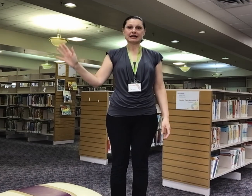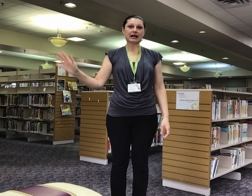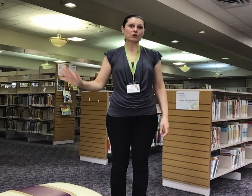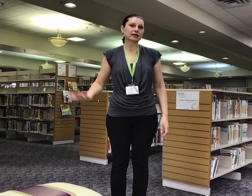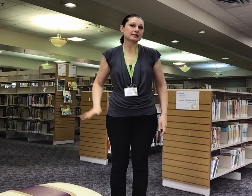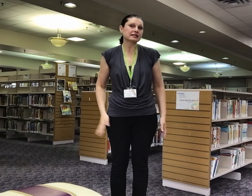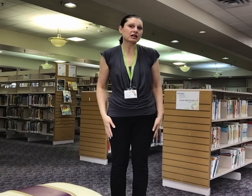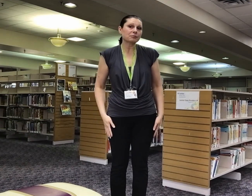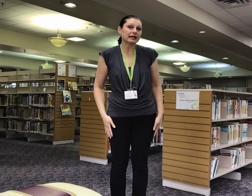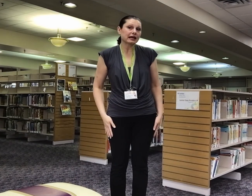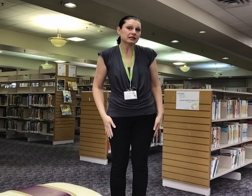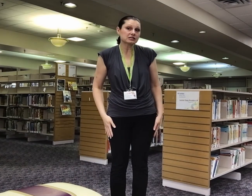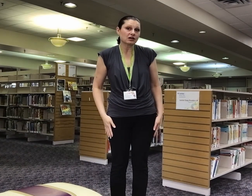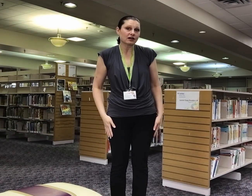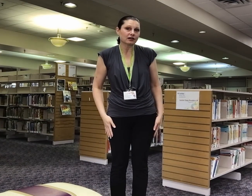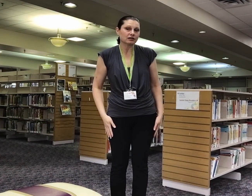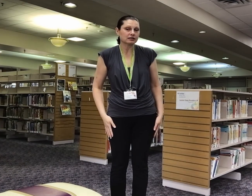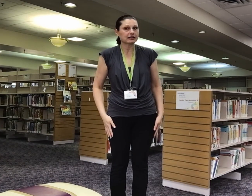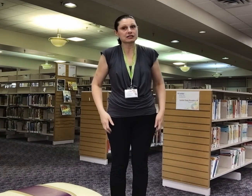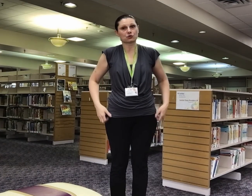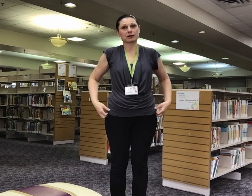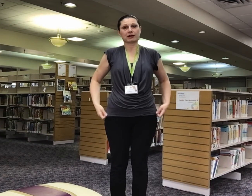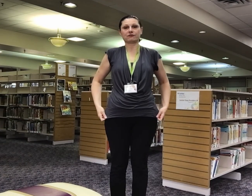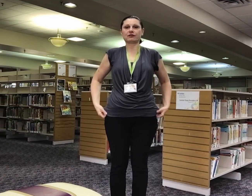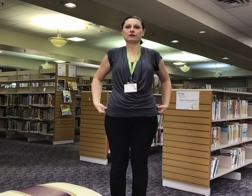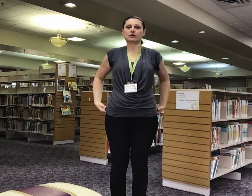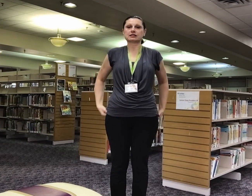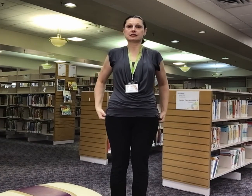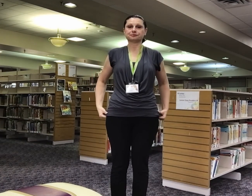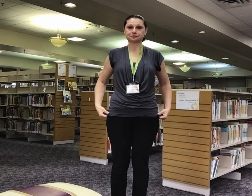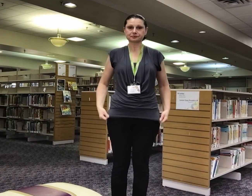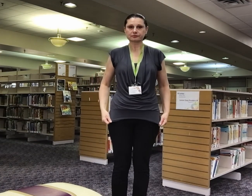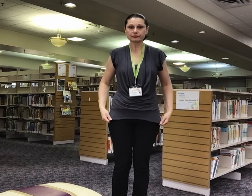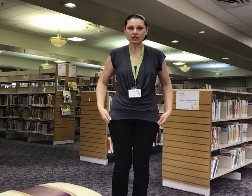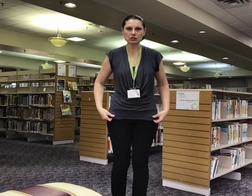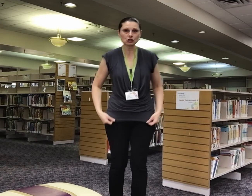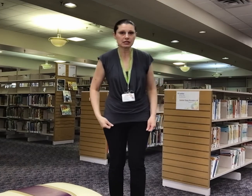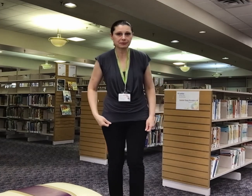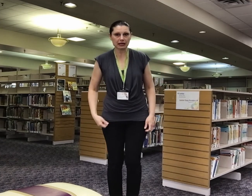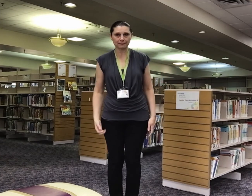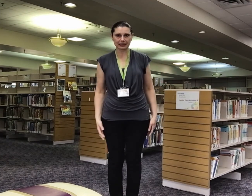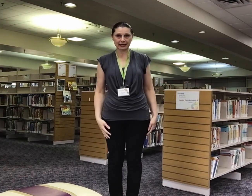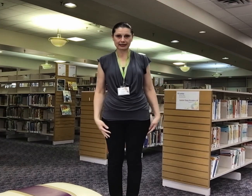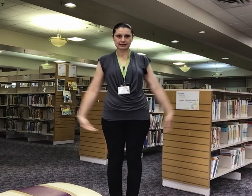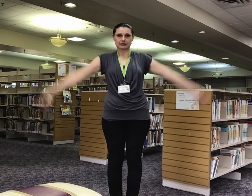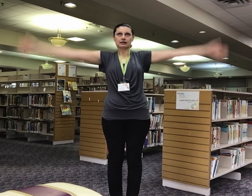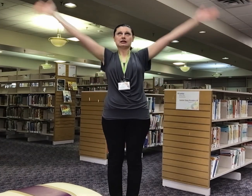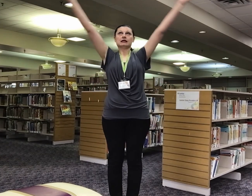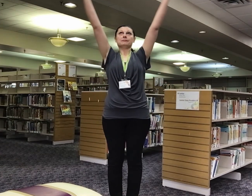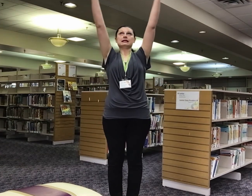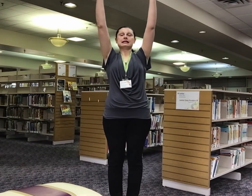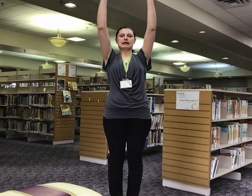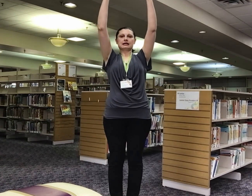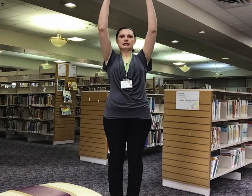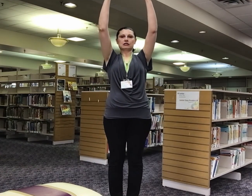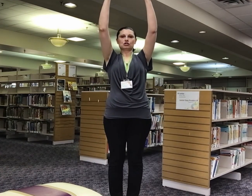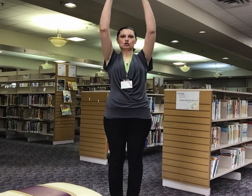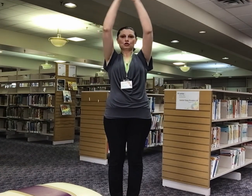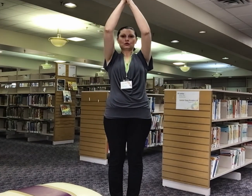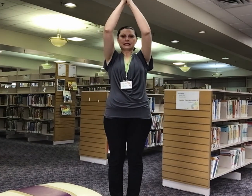Now we're going to sing our banana song. That's one of my favorites. So let's become bananas. Bananas